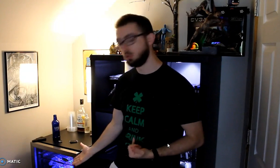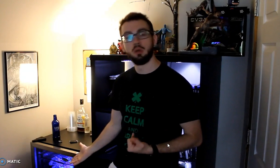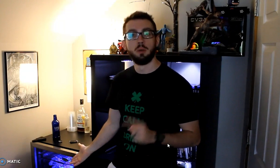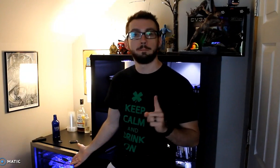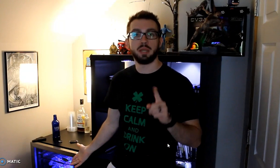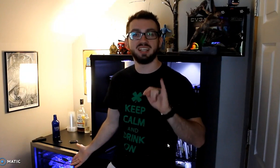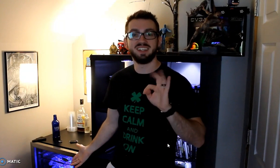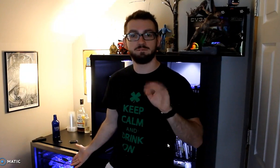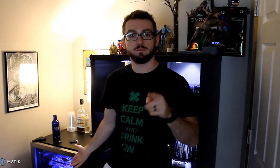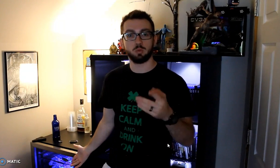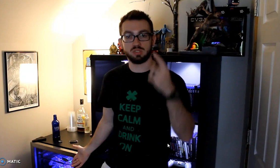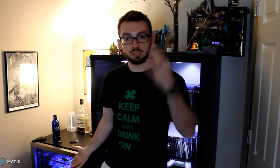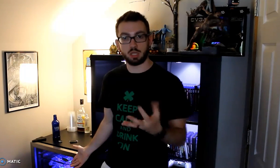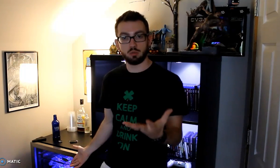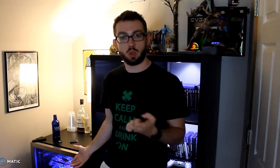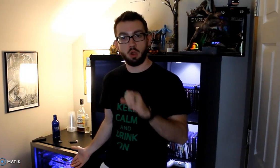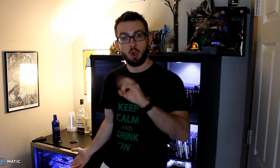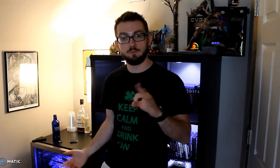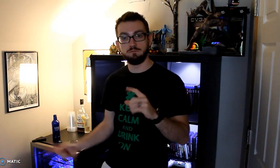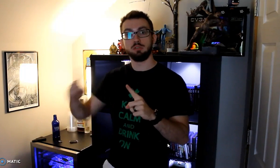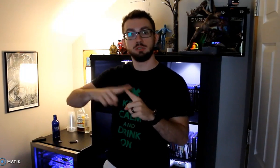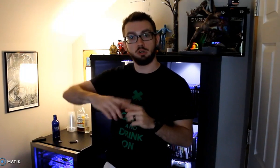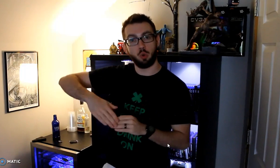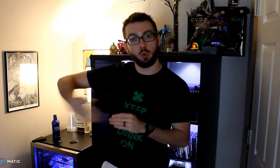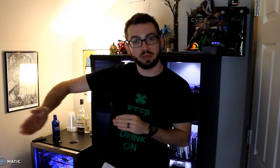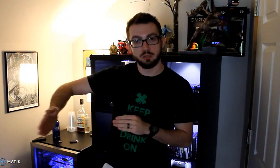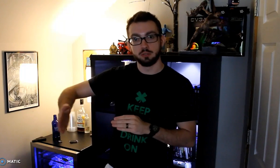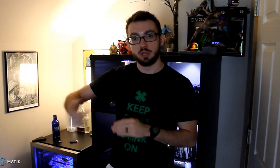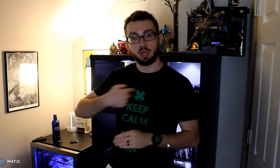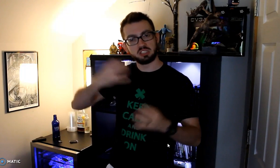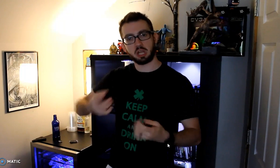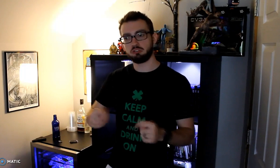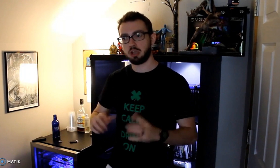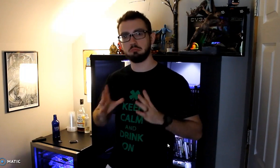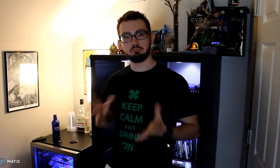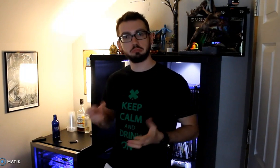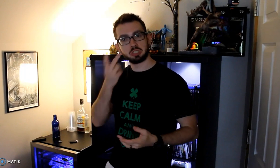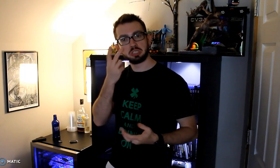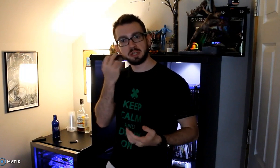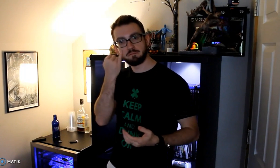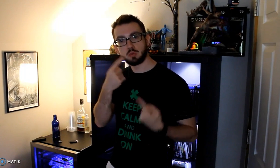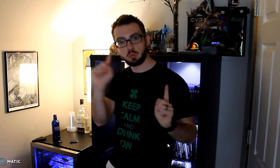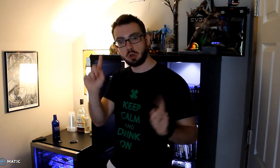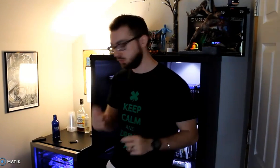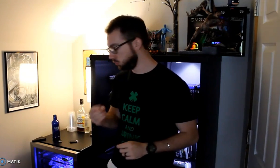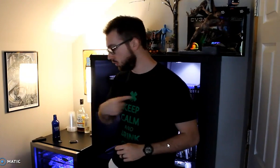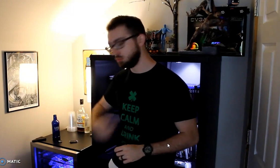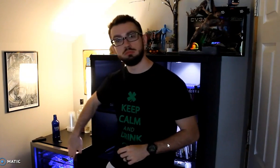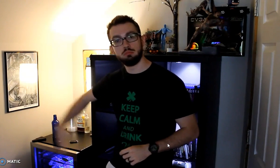And you could have it be always on, or you could turn it off and have it come on only if you open it. So I